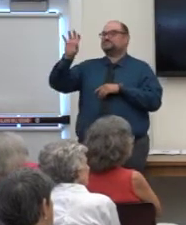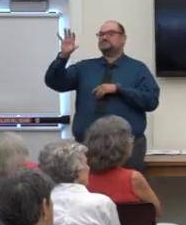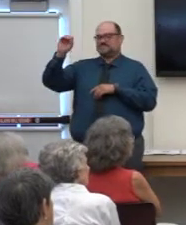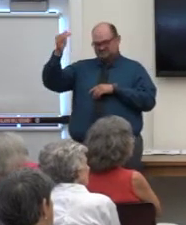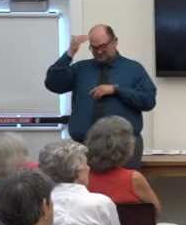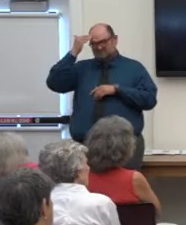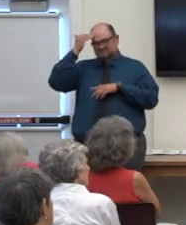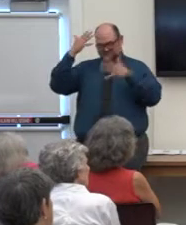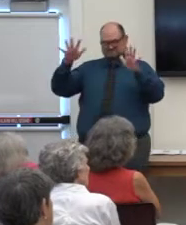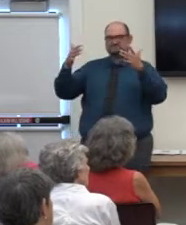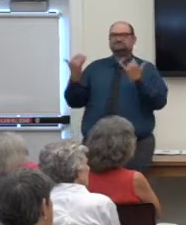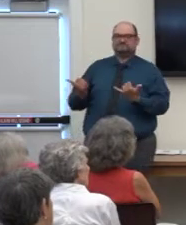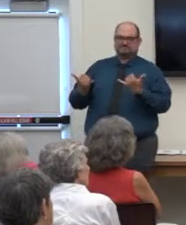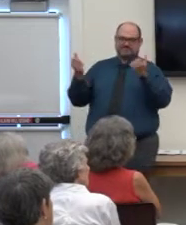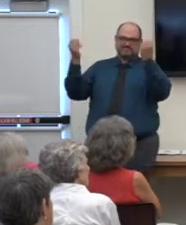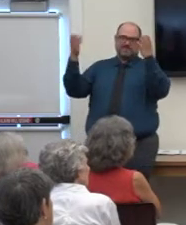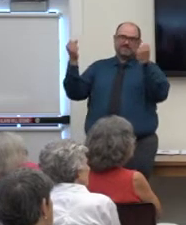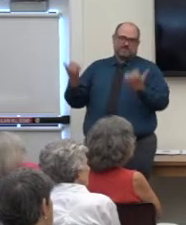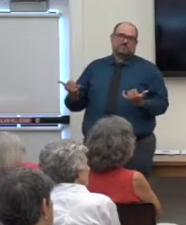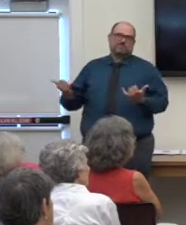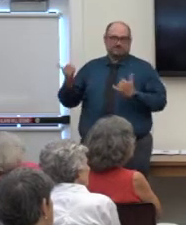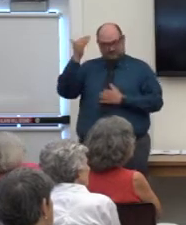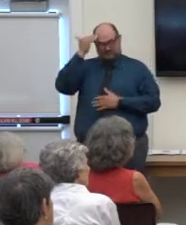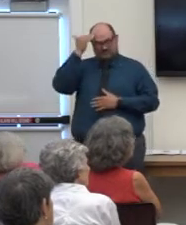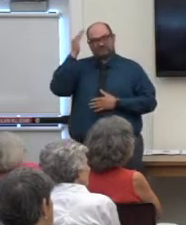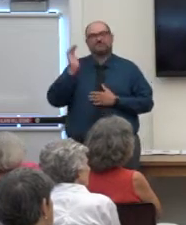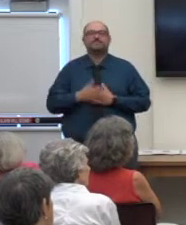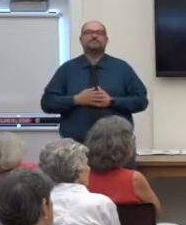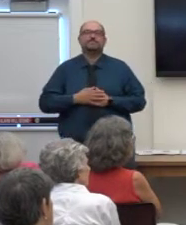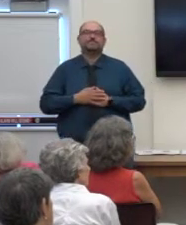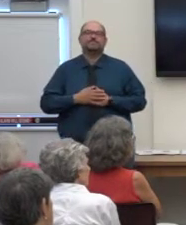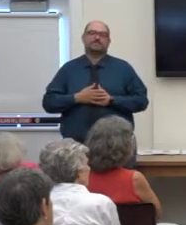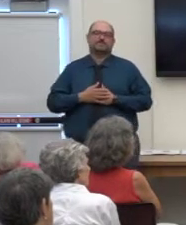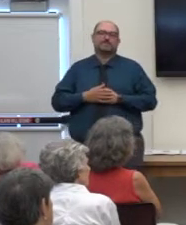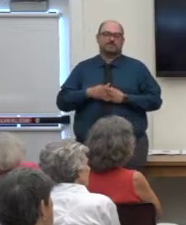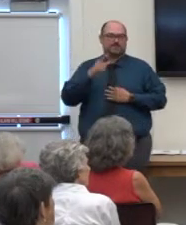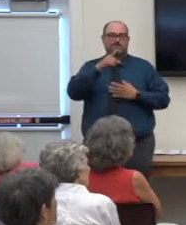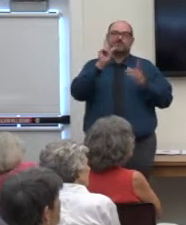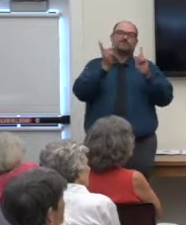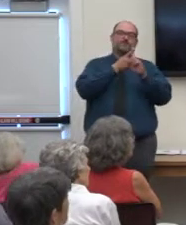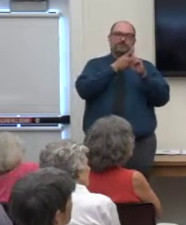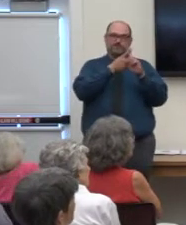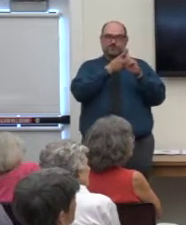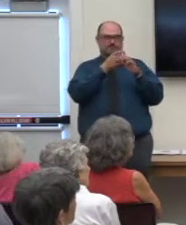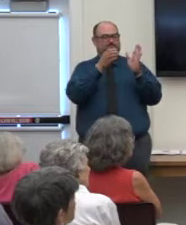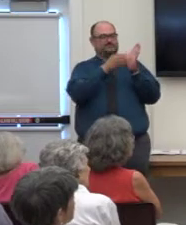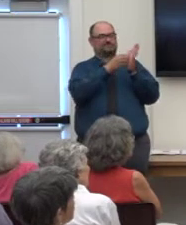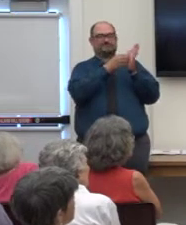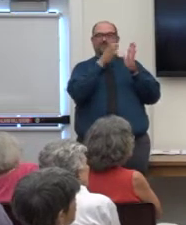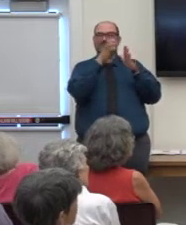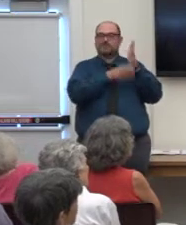this book, the first chapter is on American Sign Language, which is the most studied sign language in the world.